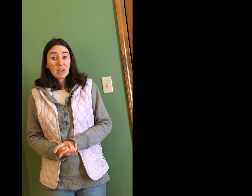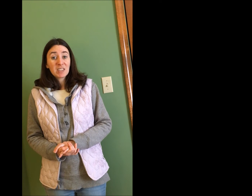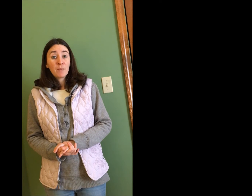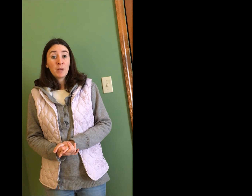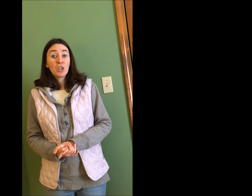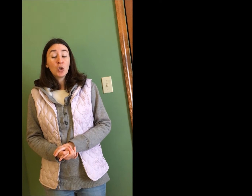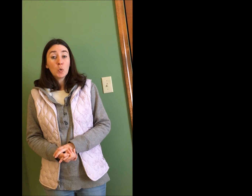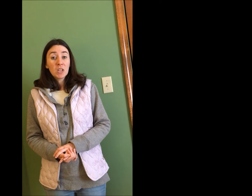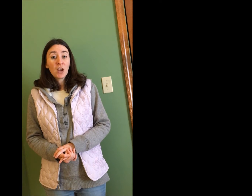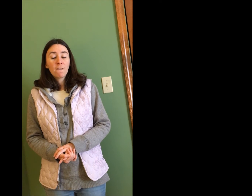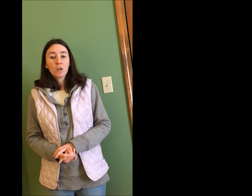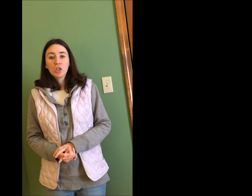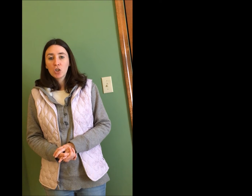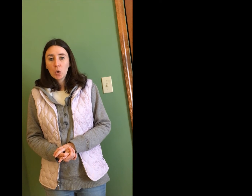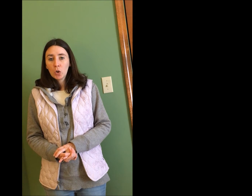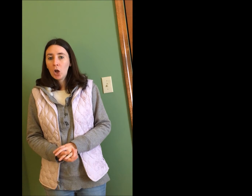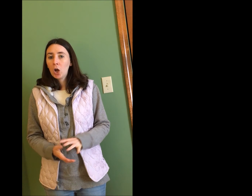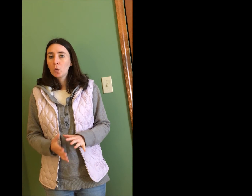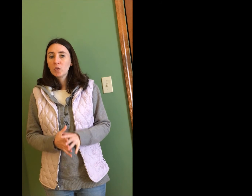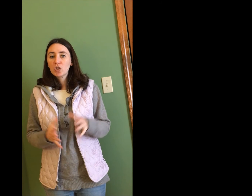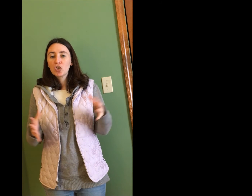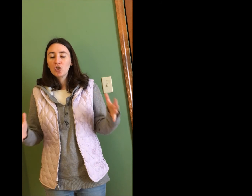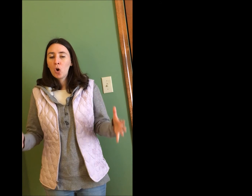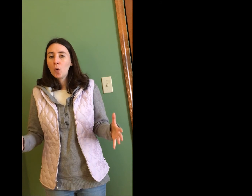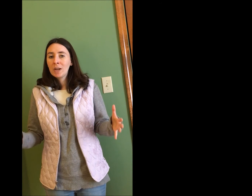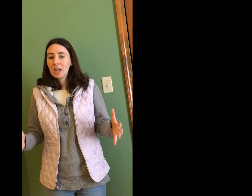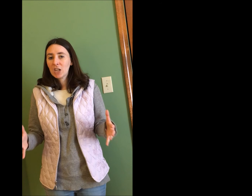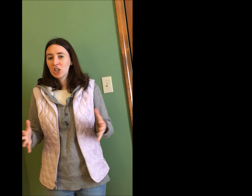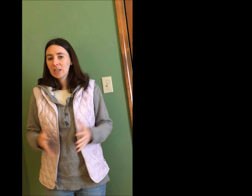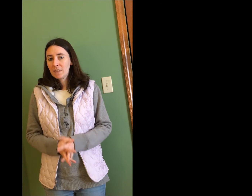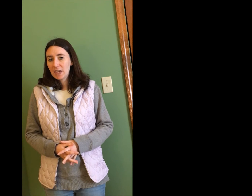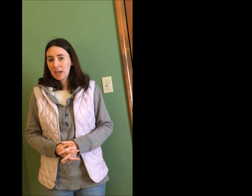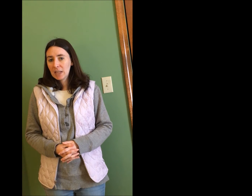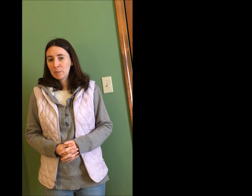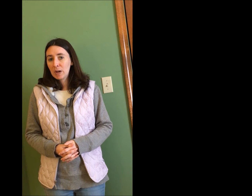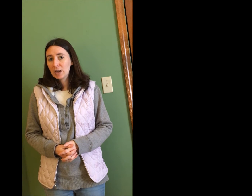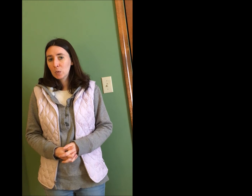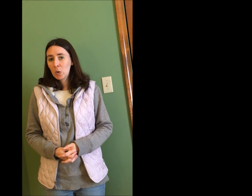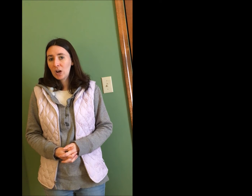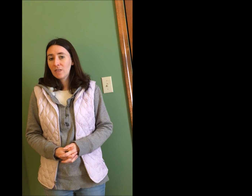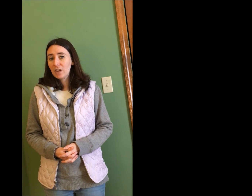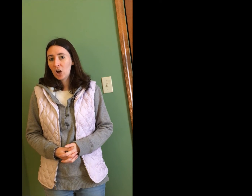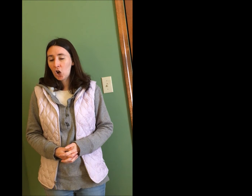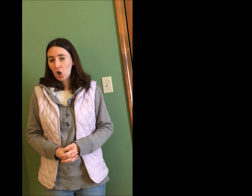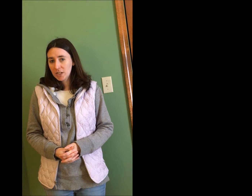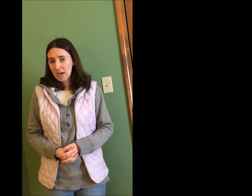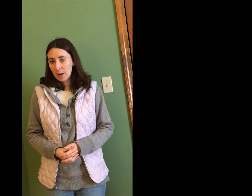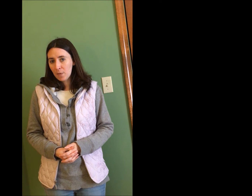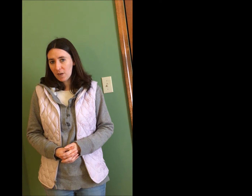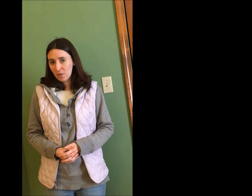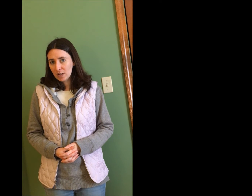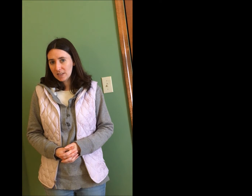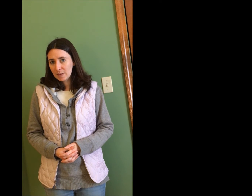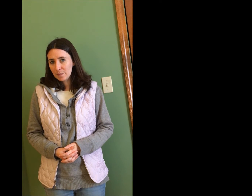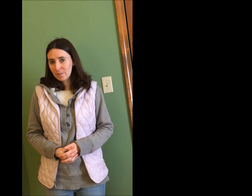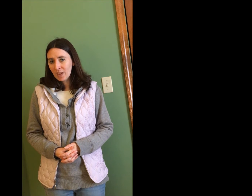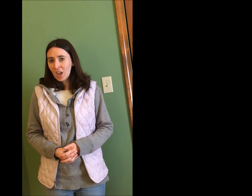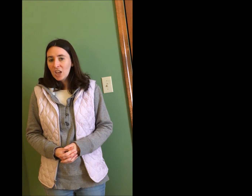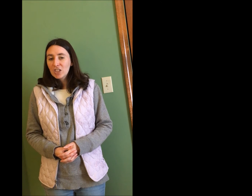because I've been using it for so long with so many ages of kids, but it is one of their all-time favorites. So